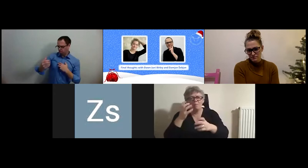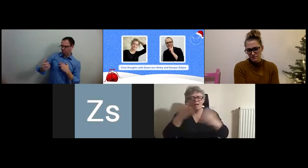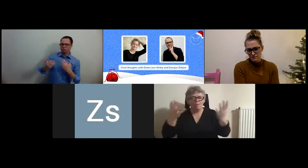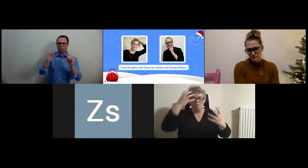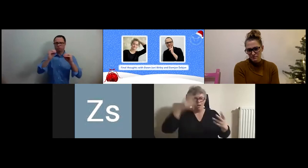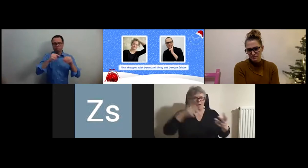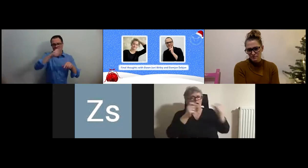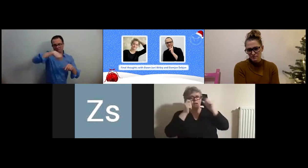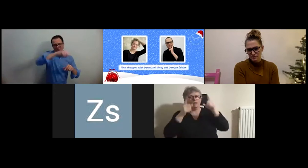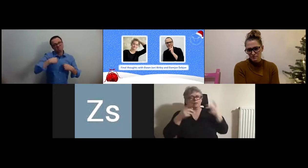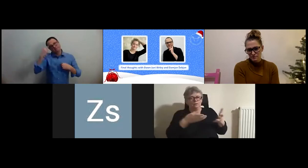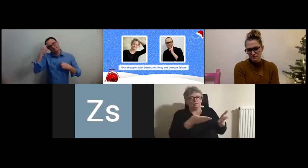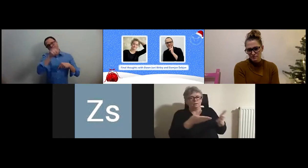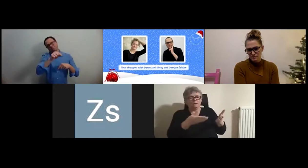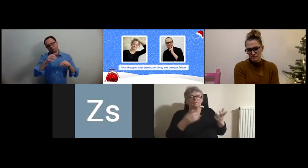had to